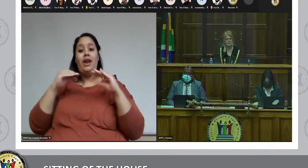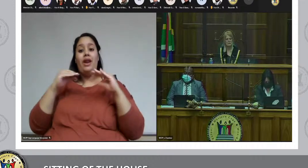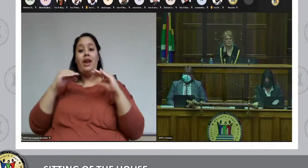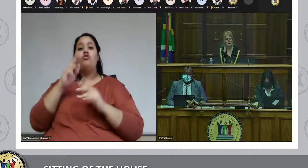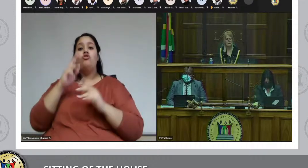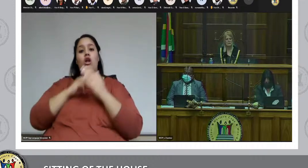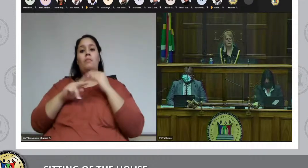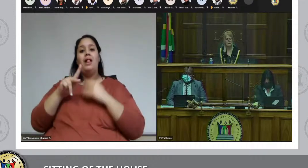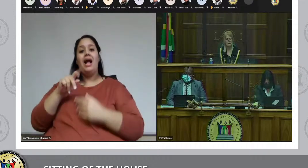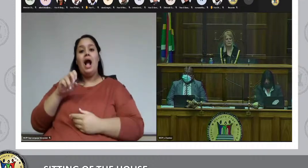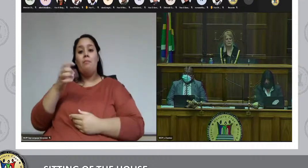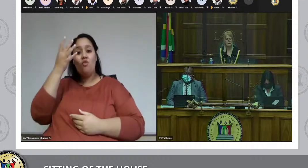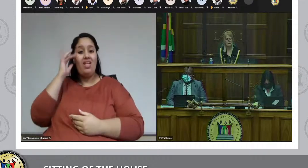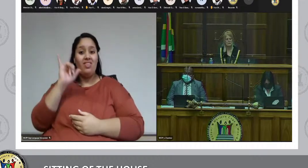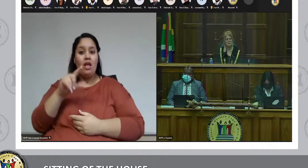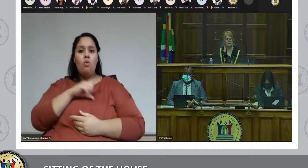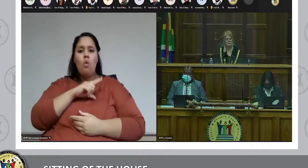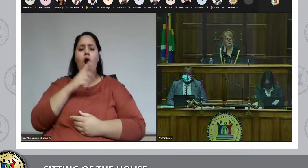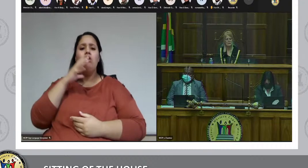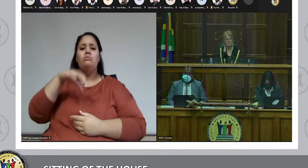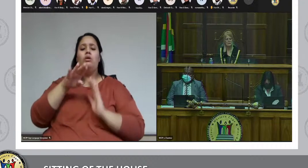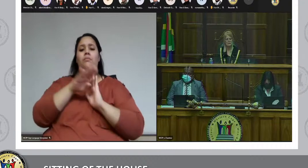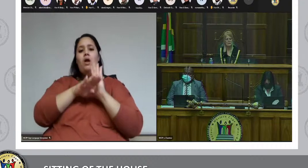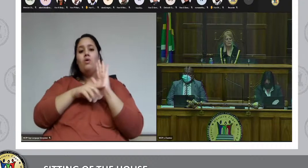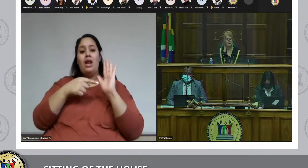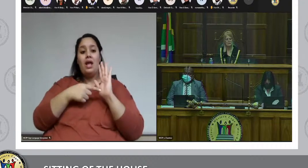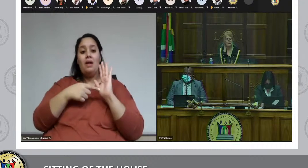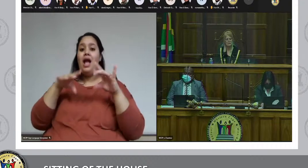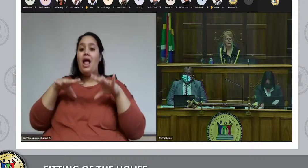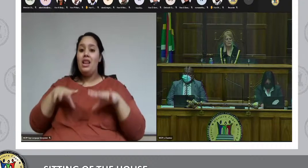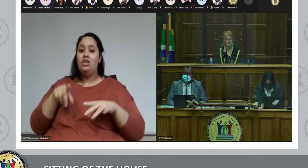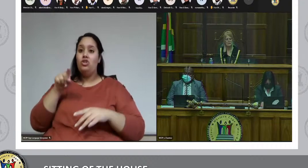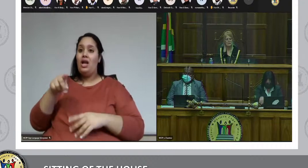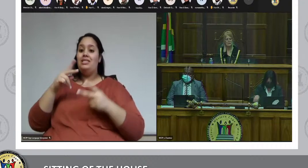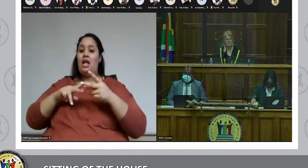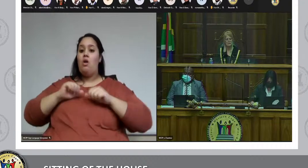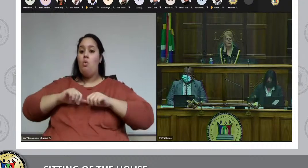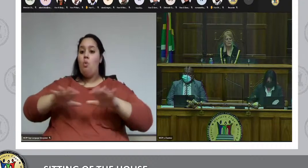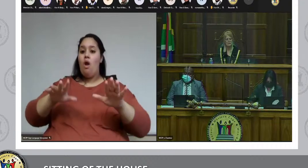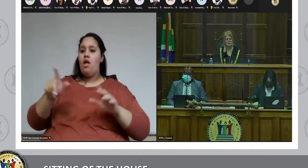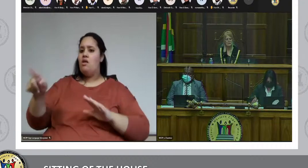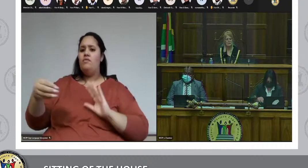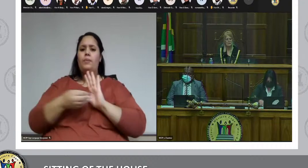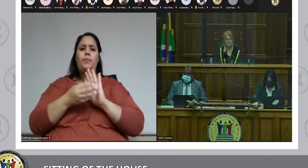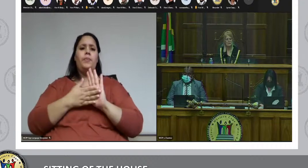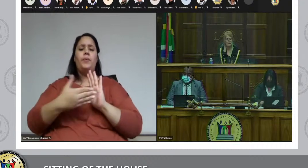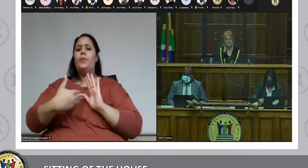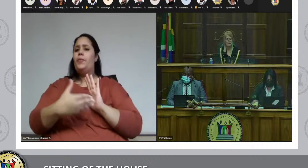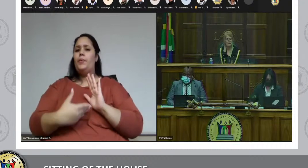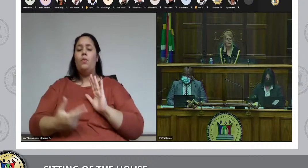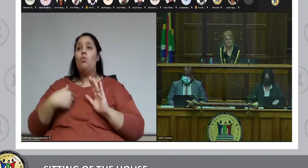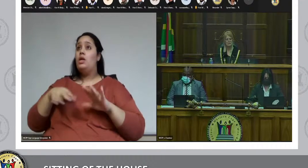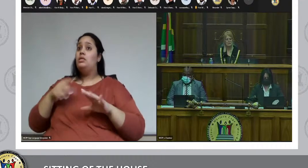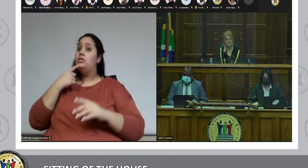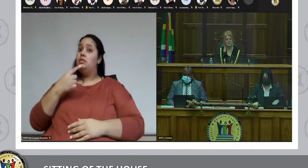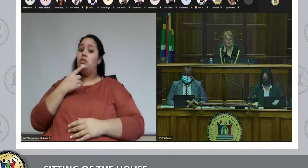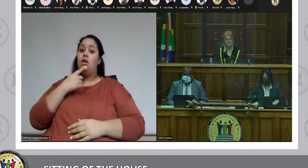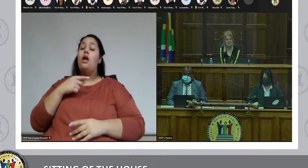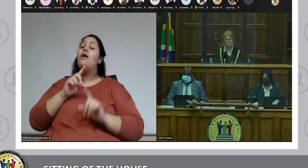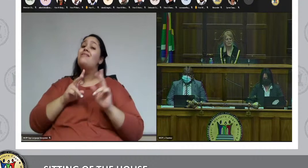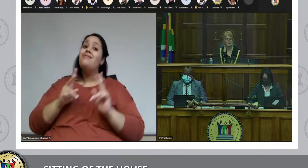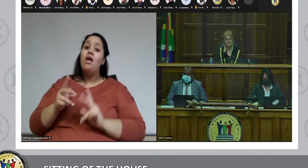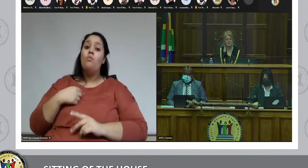it's because of the hotspot program that Kaya Licha in the second one didn't feature. And we're not claiming, and I want to